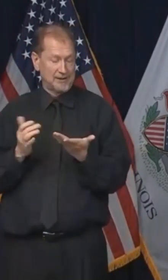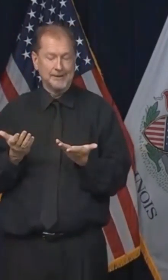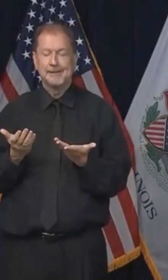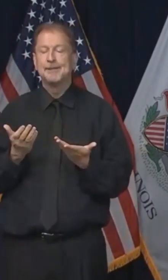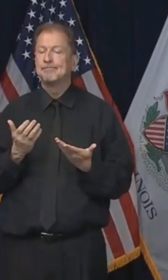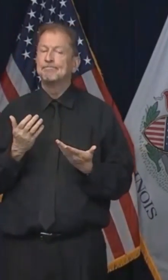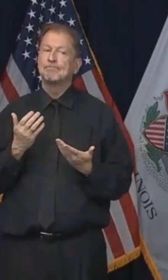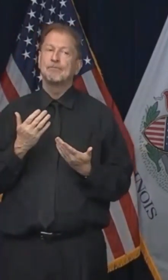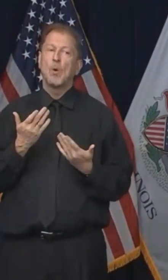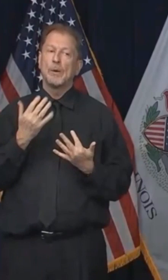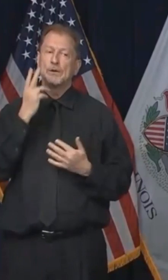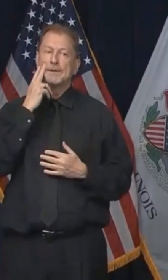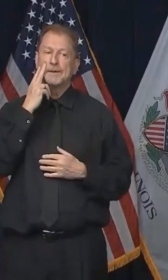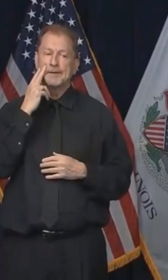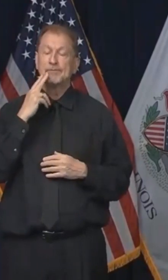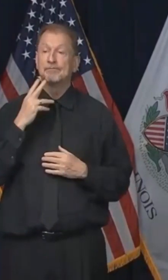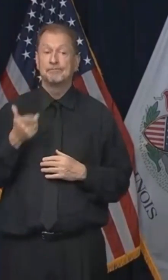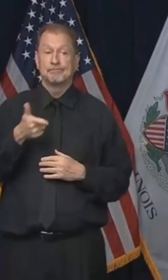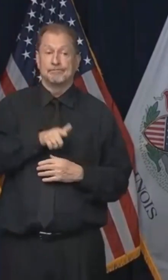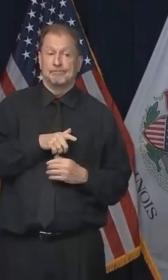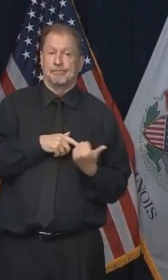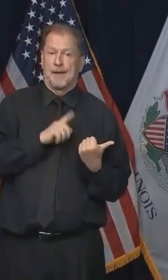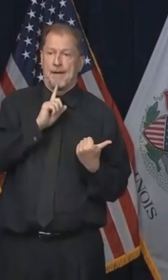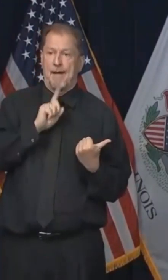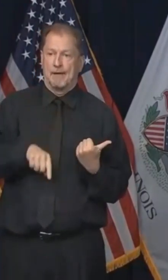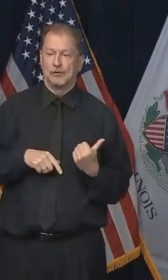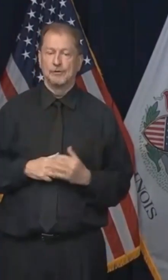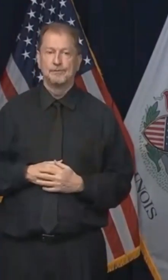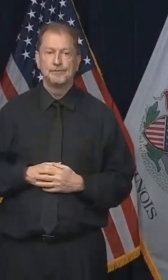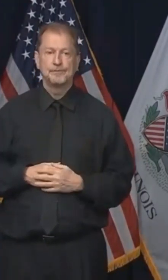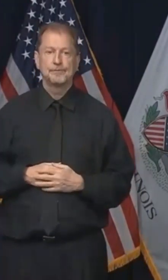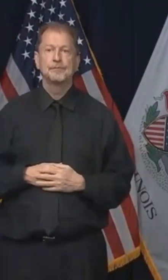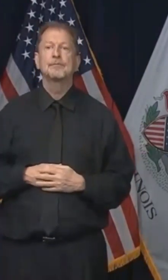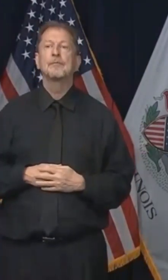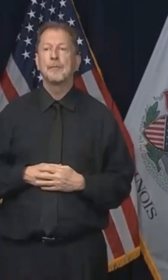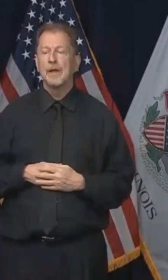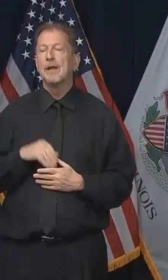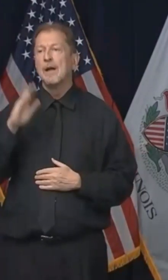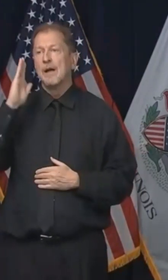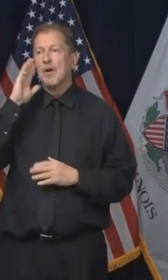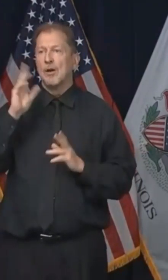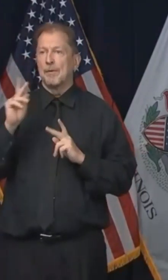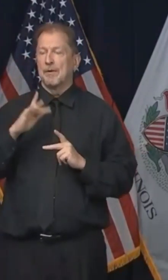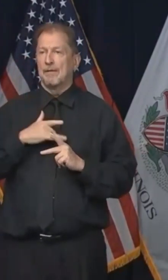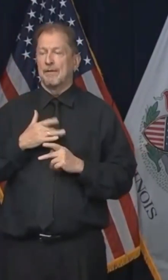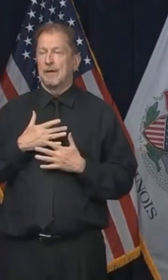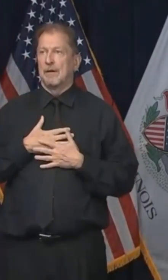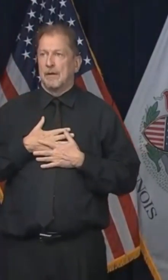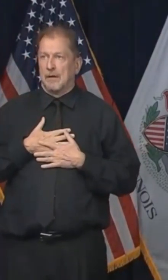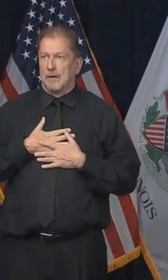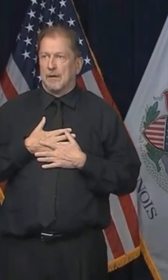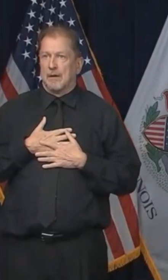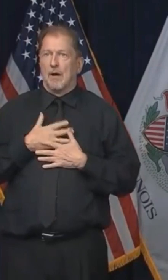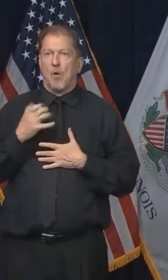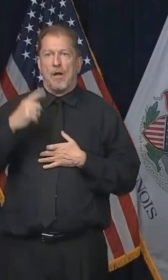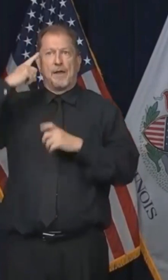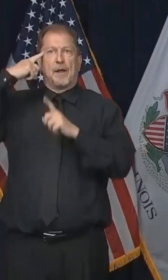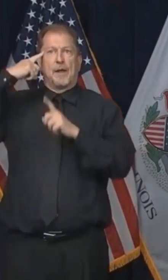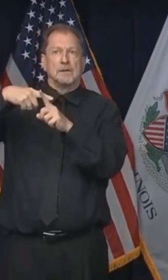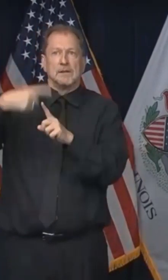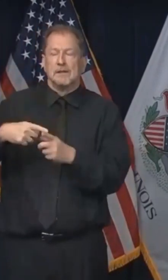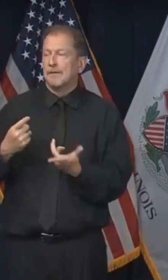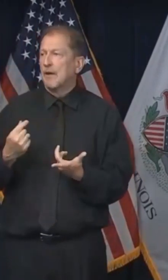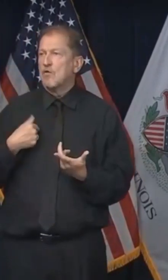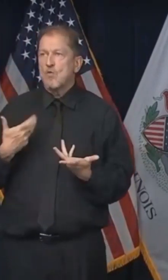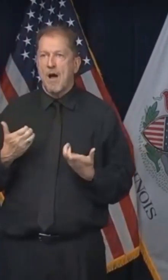over to Dr. Ezike. So again, I know that we need hope, and I want people to be hopeful, and I want to say that